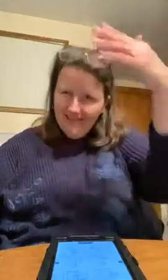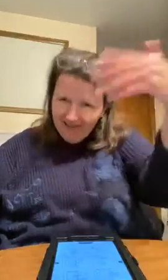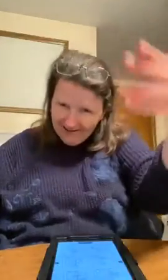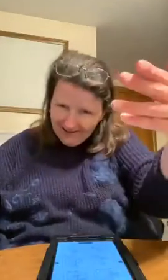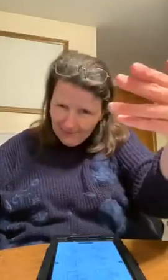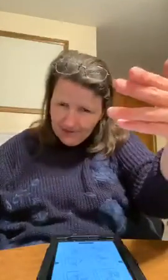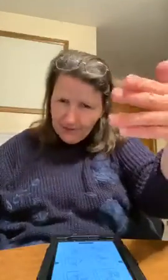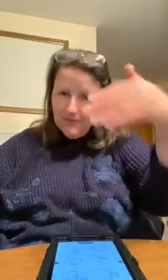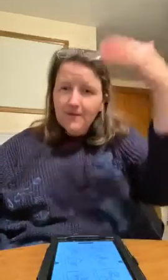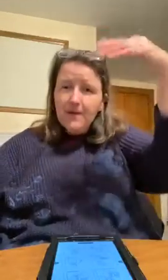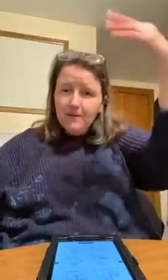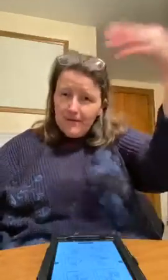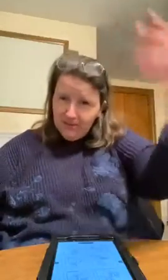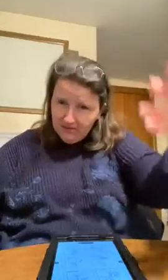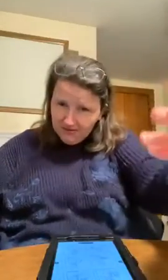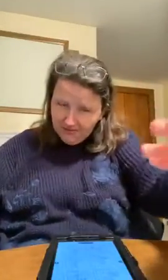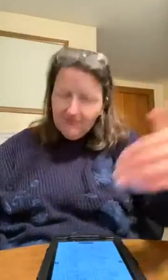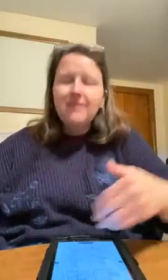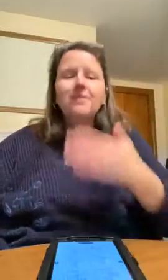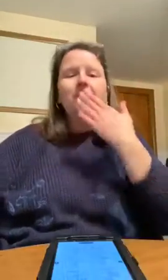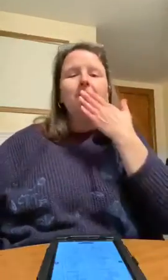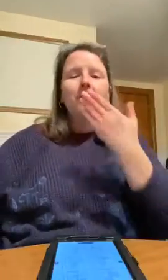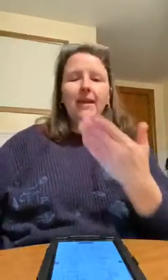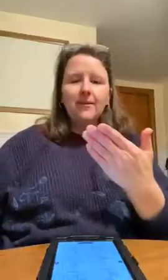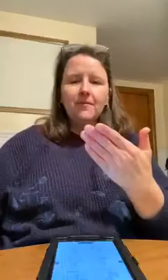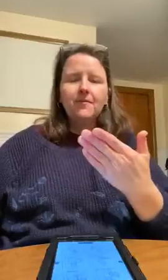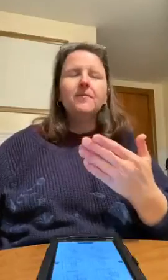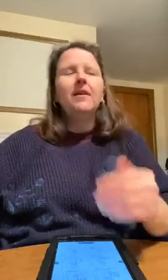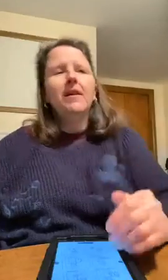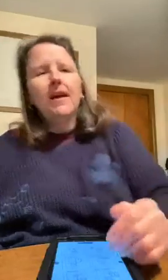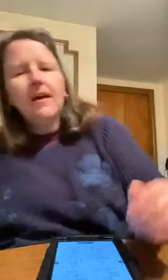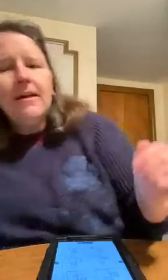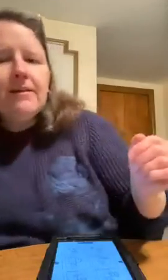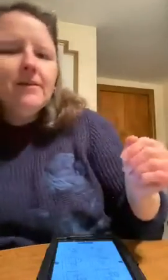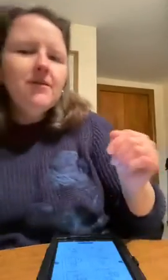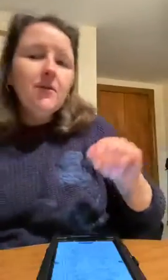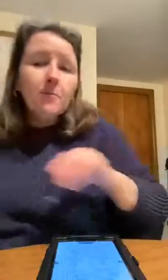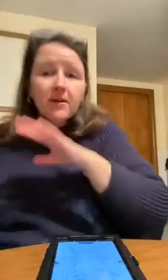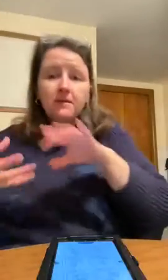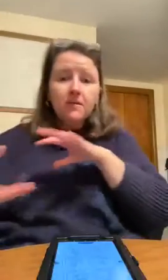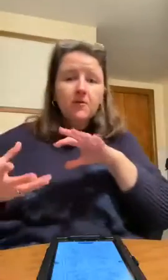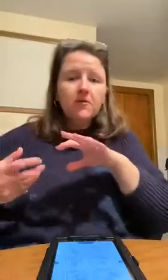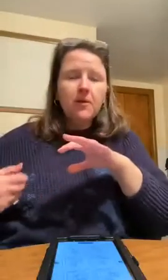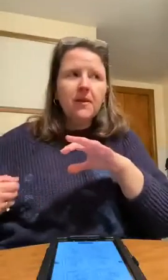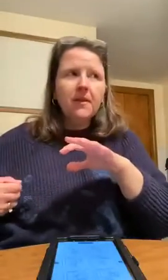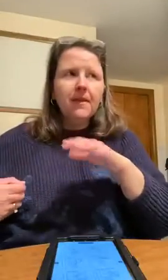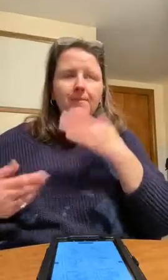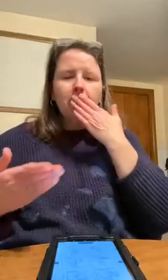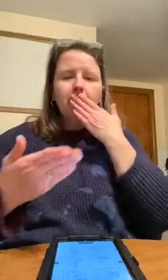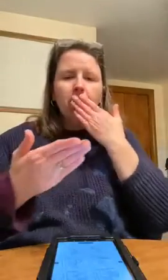kind of bending over. Thank you very much. Yes. Thank you. And don't be confused with